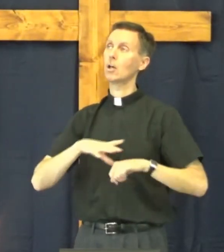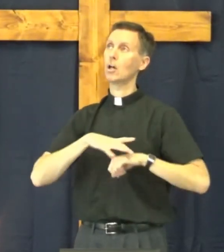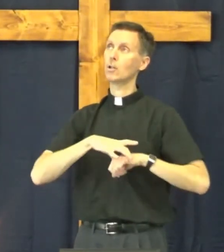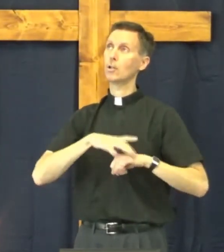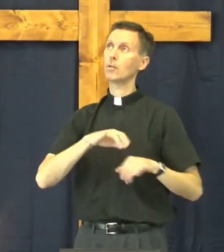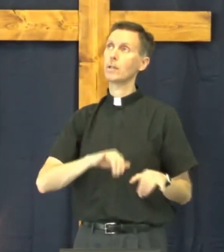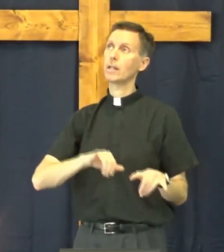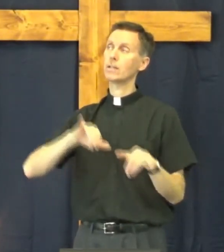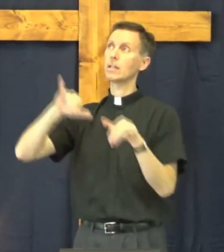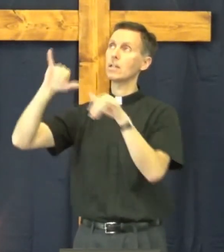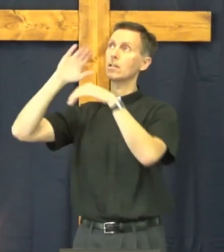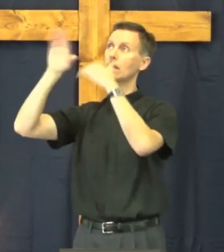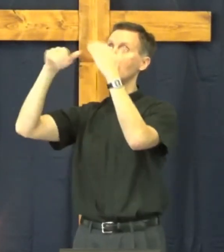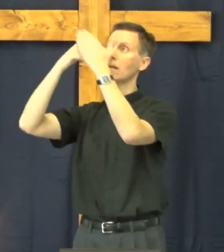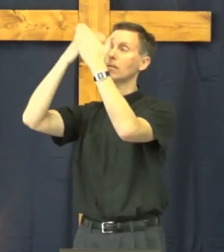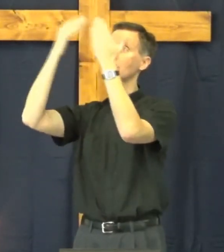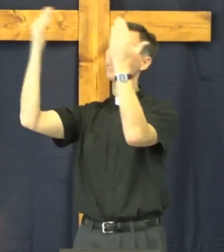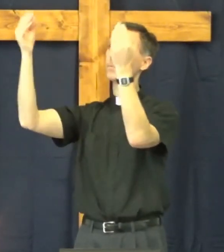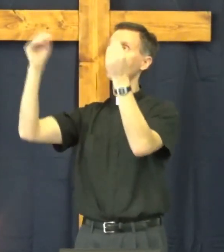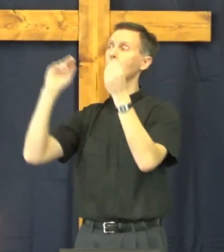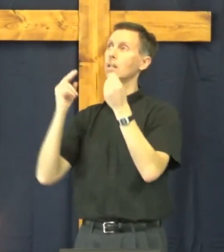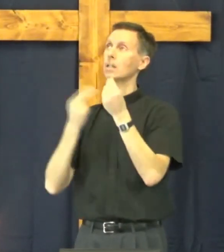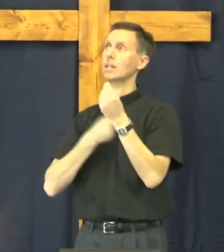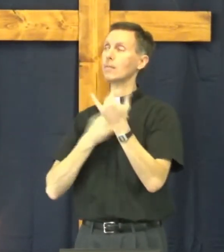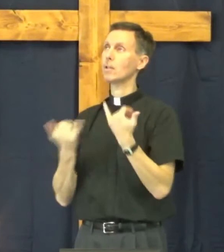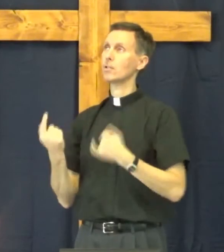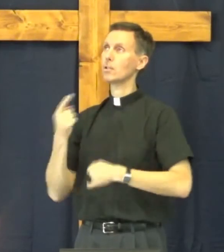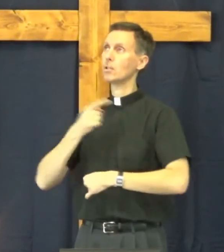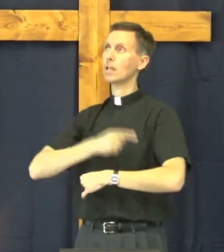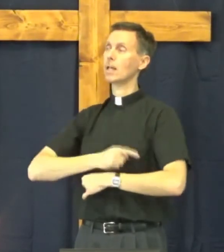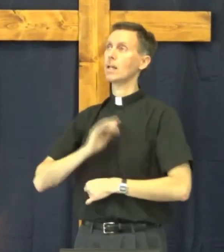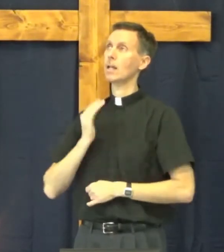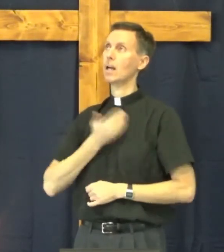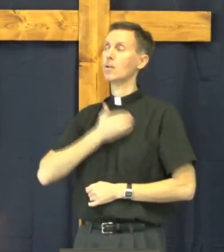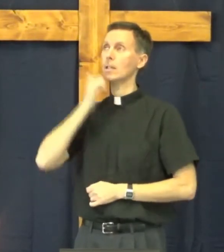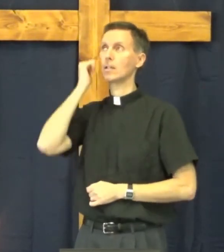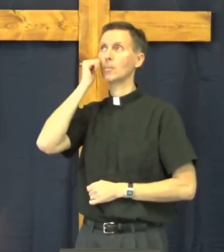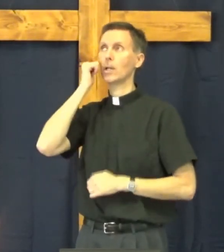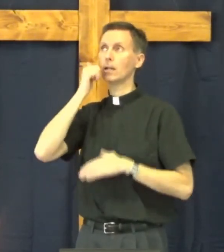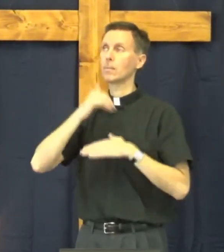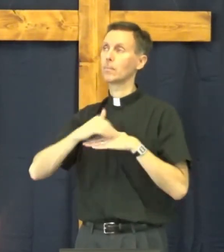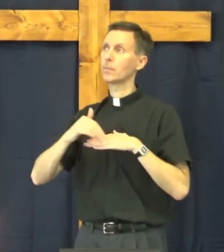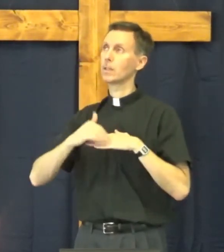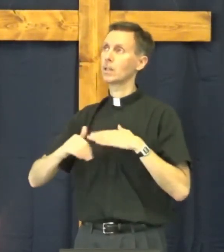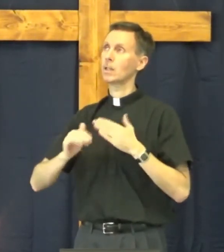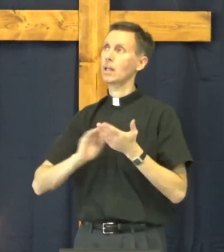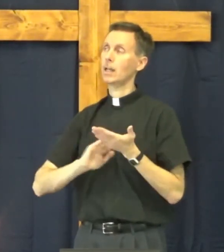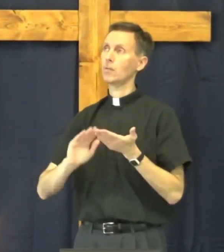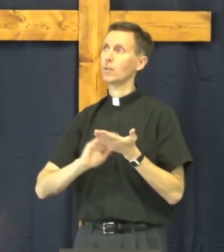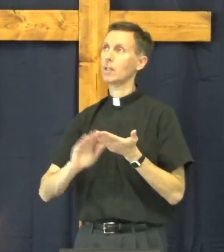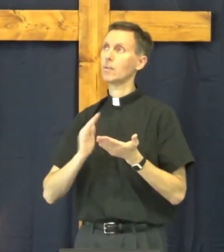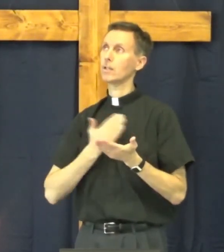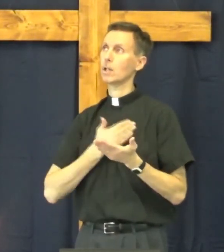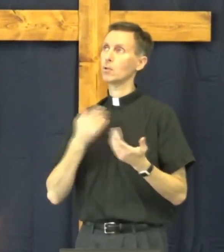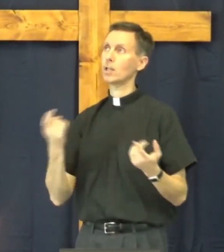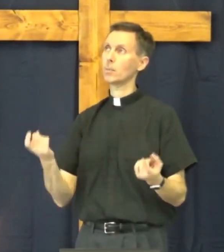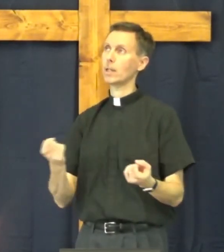on earth as it is in heaven. Give us this day our daily bread, and forgive us our